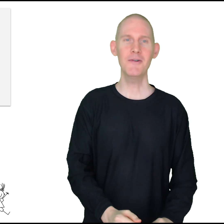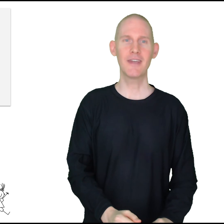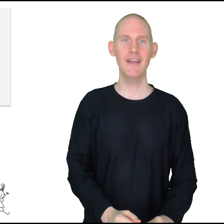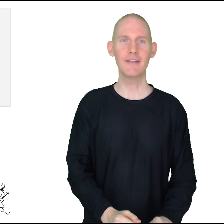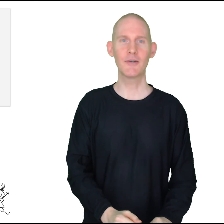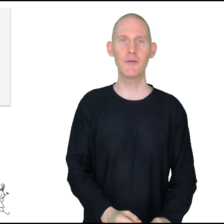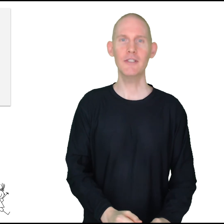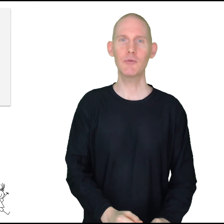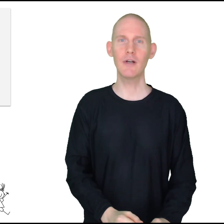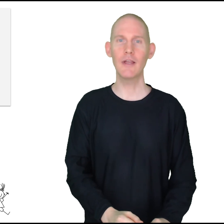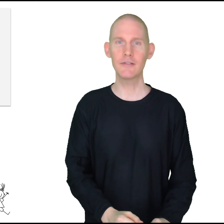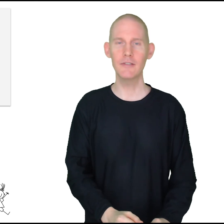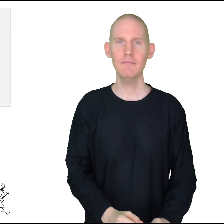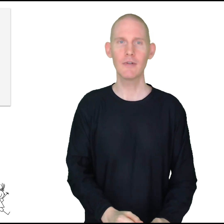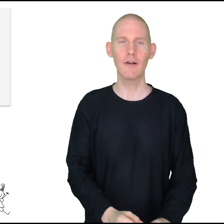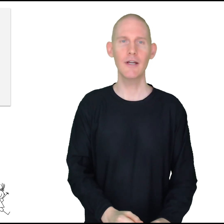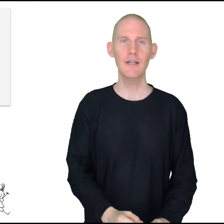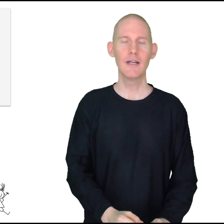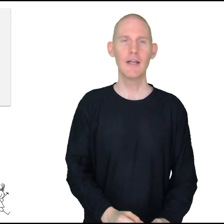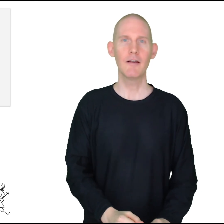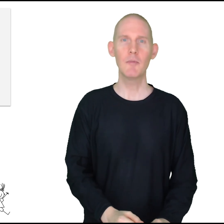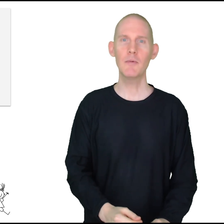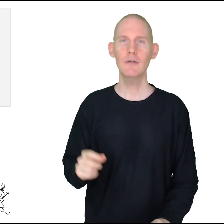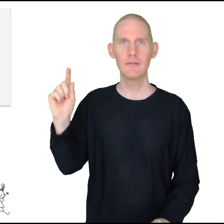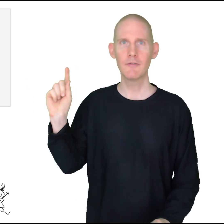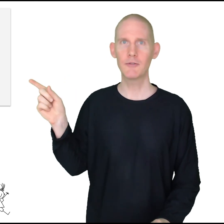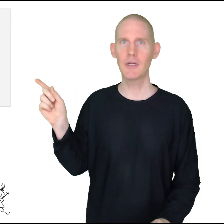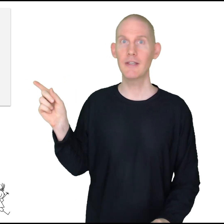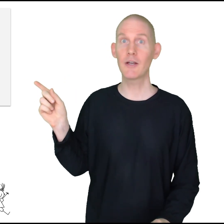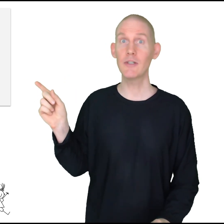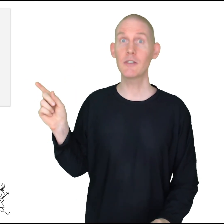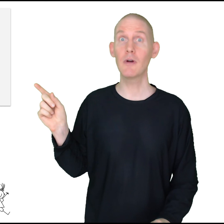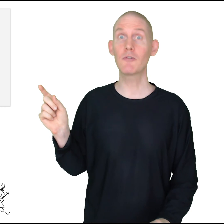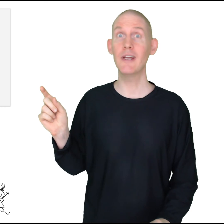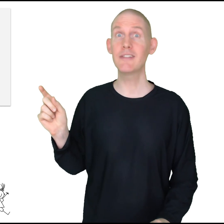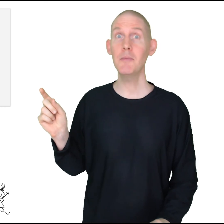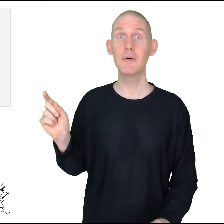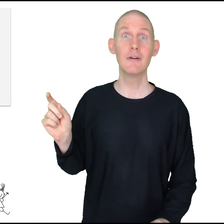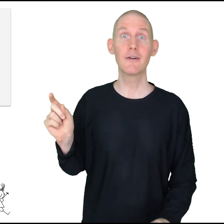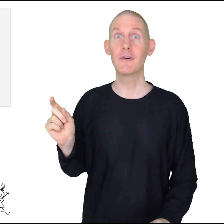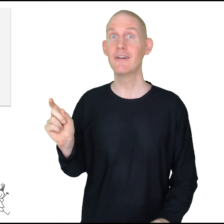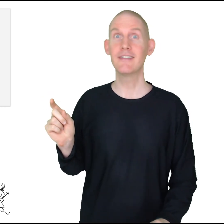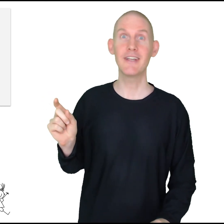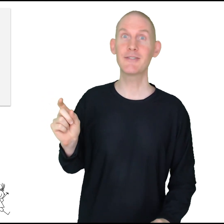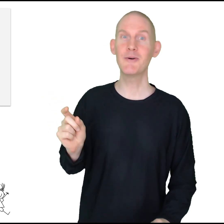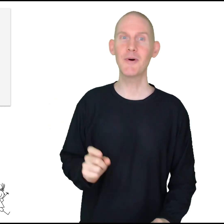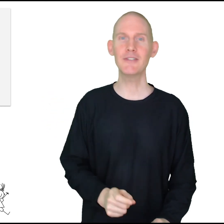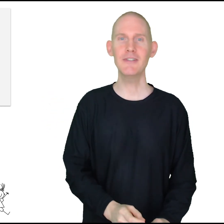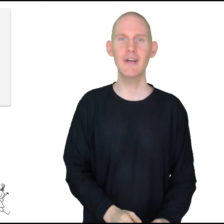Okay, so this was our lesson, all right? And remember, once we get to that question mark, raise up. Yes, no question, right?